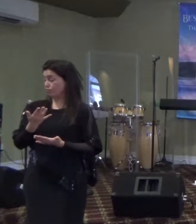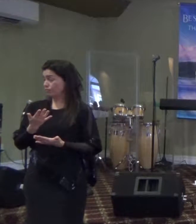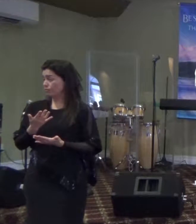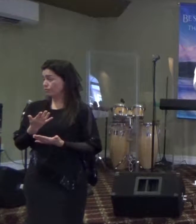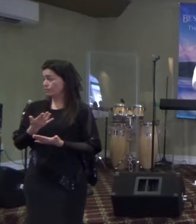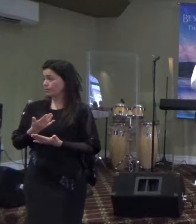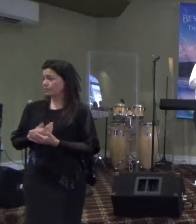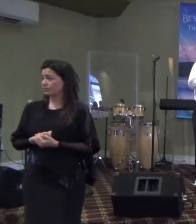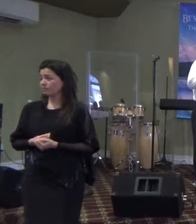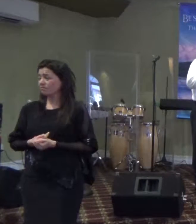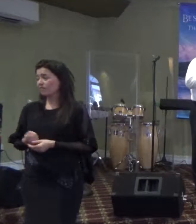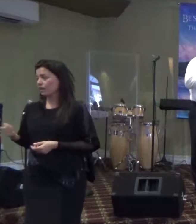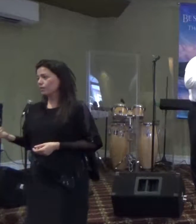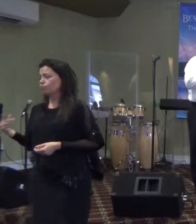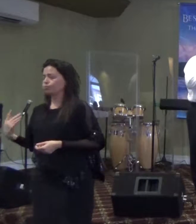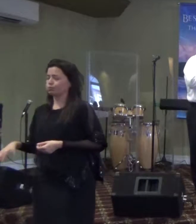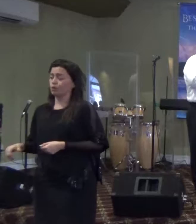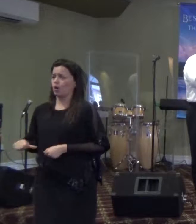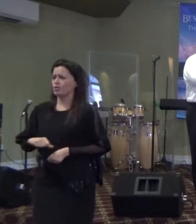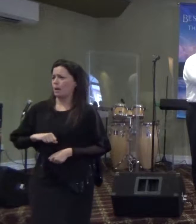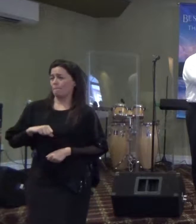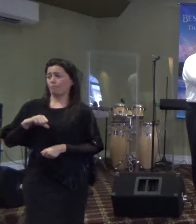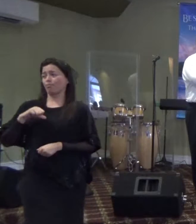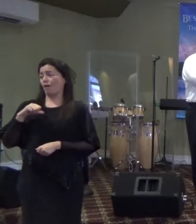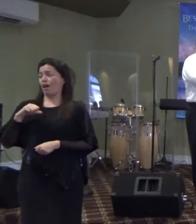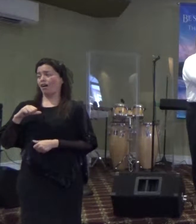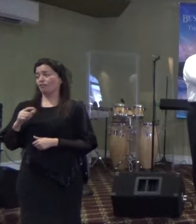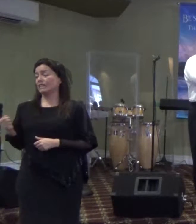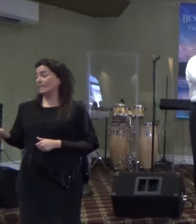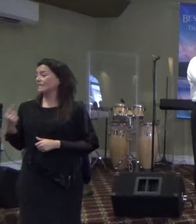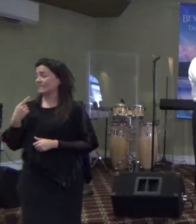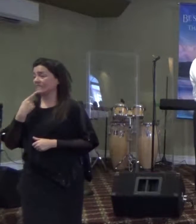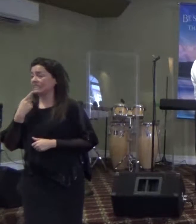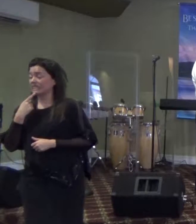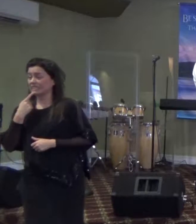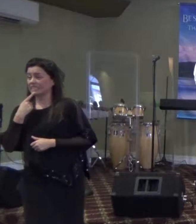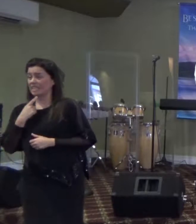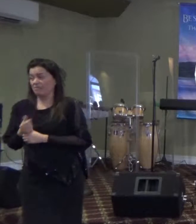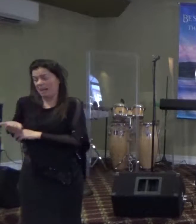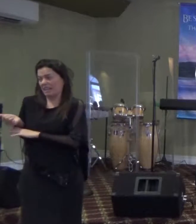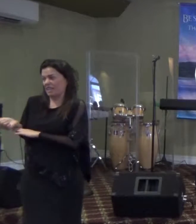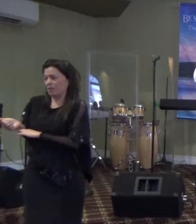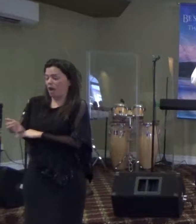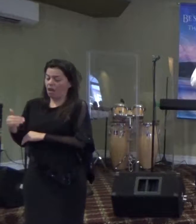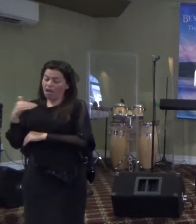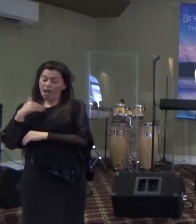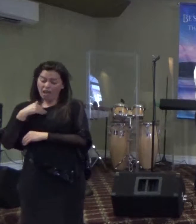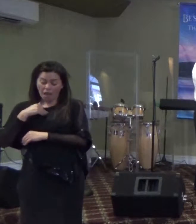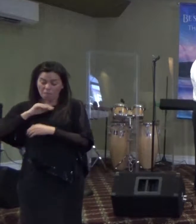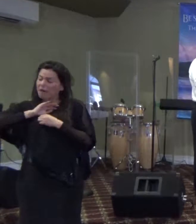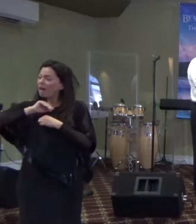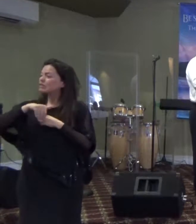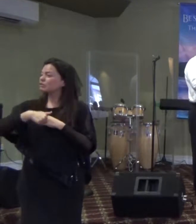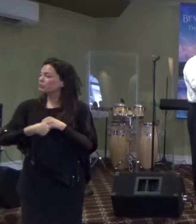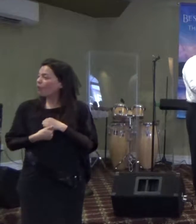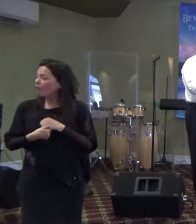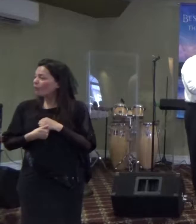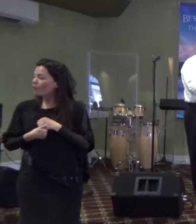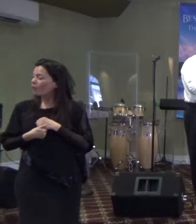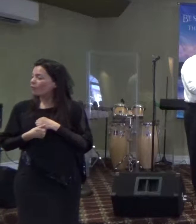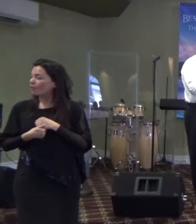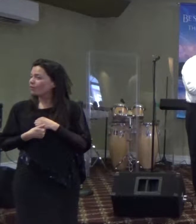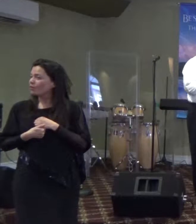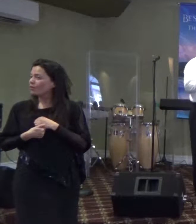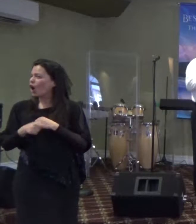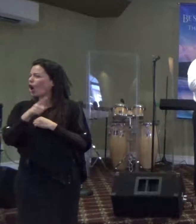con mucho orgullo. and with a lot of ego. Dice estas He palabras: says, pride, alma mía, my soul,